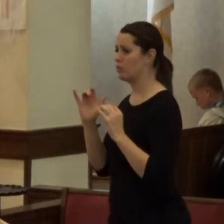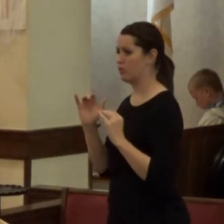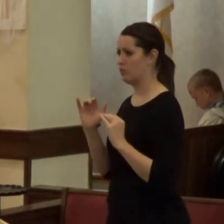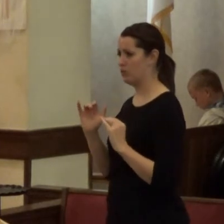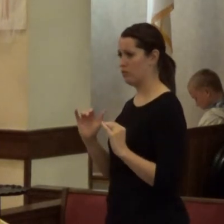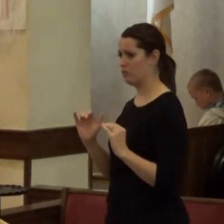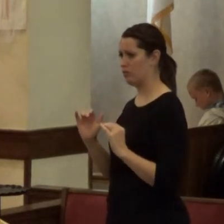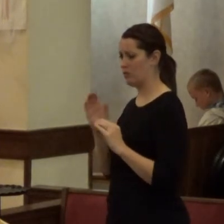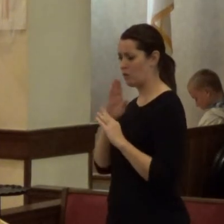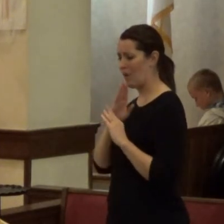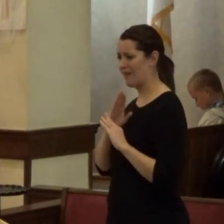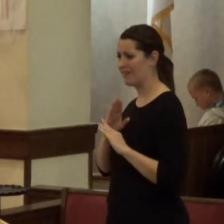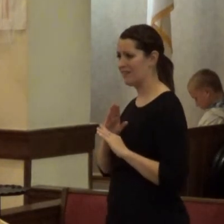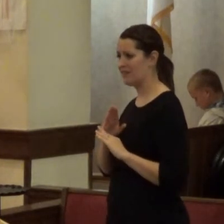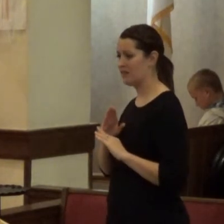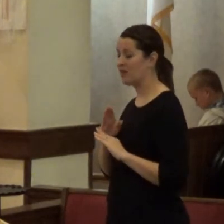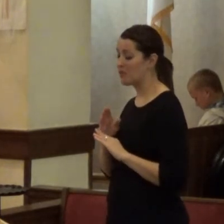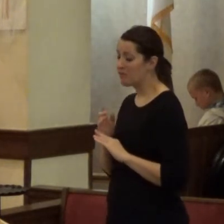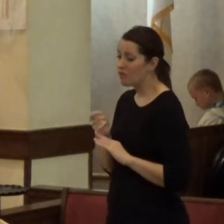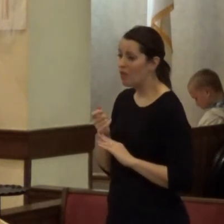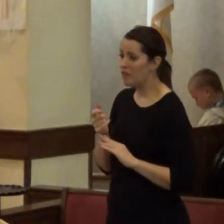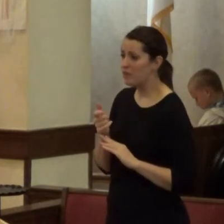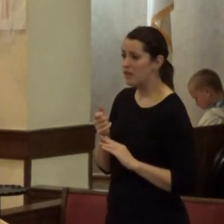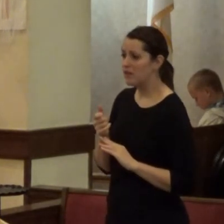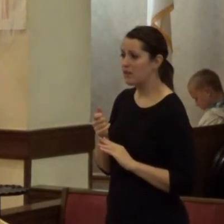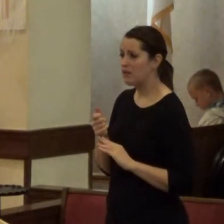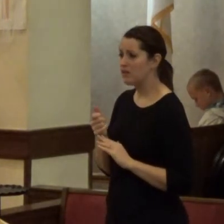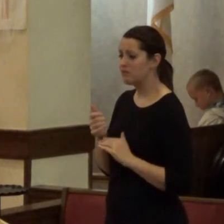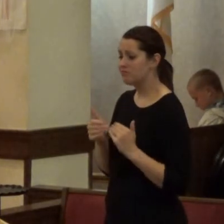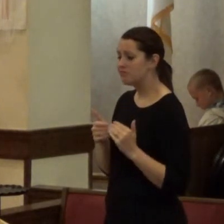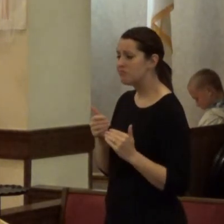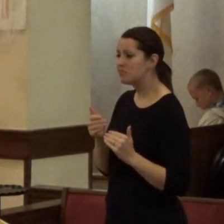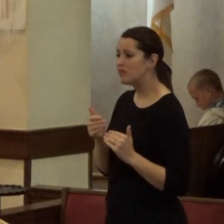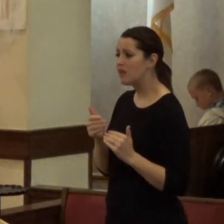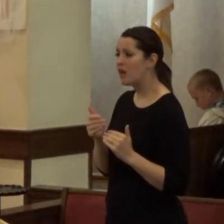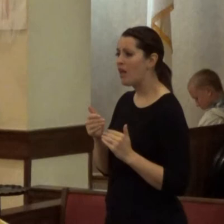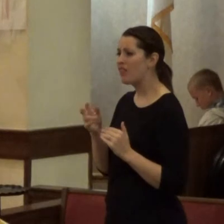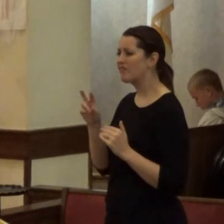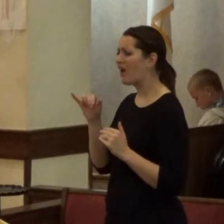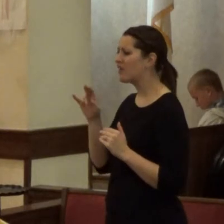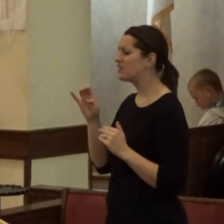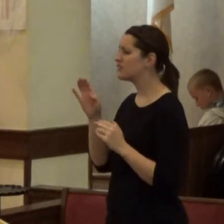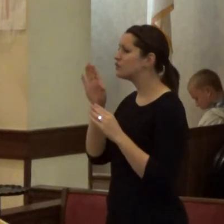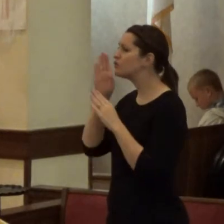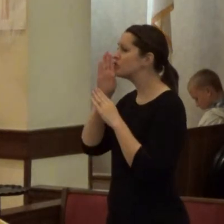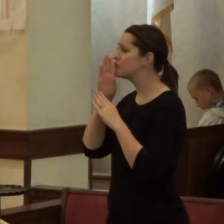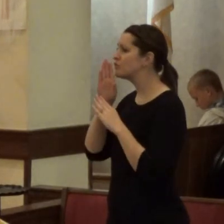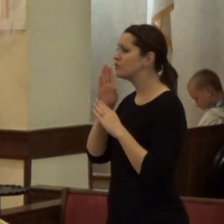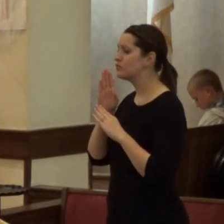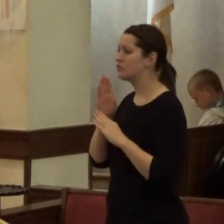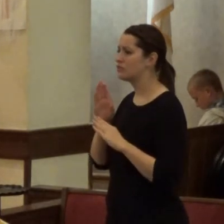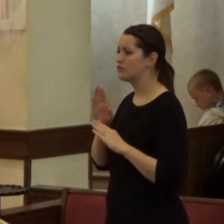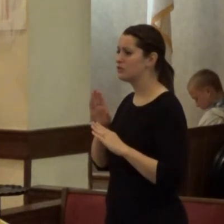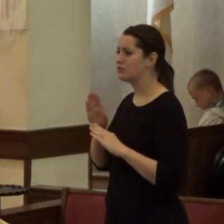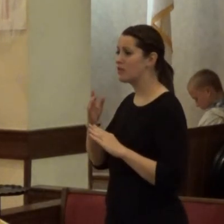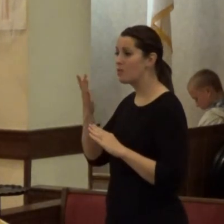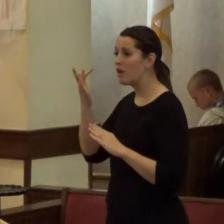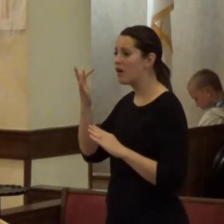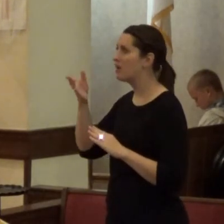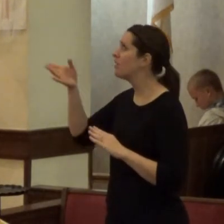a while. Our violence is silenced because of God's